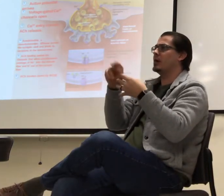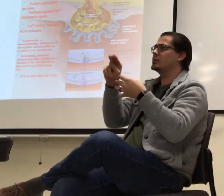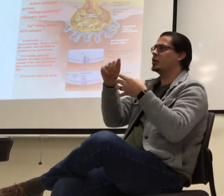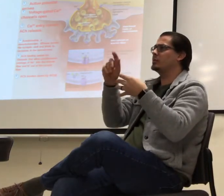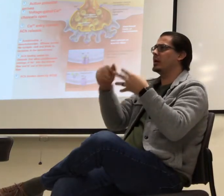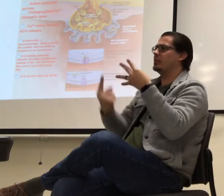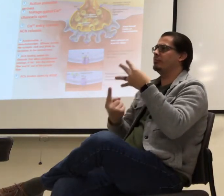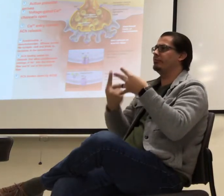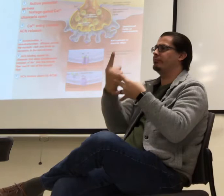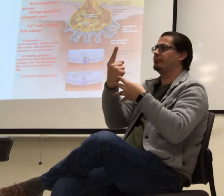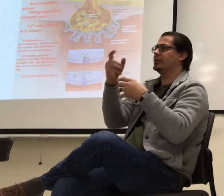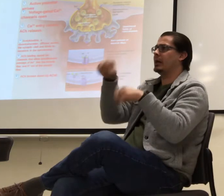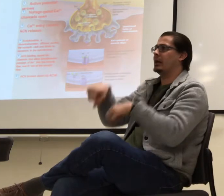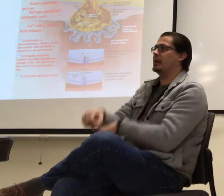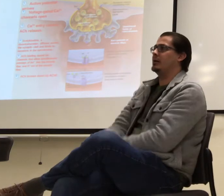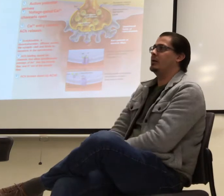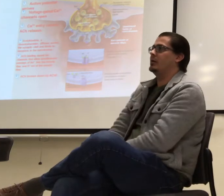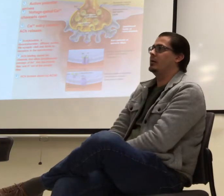through.